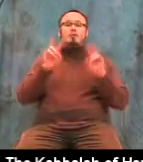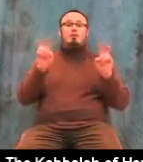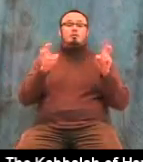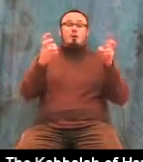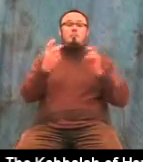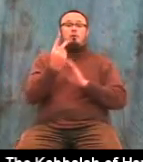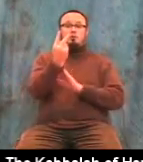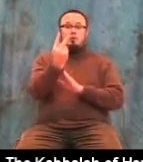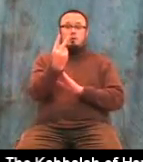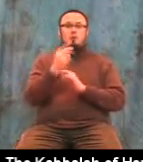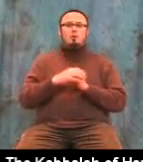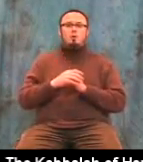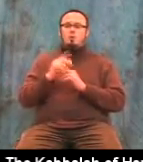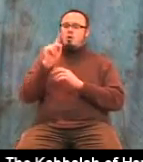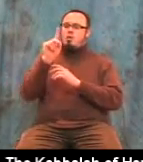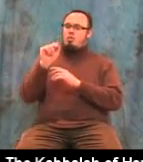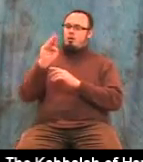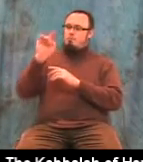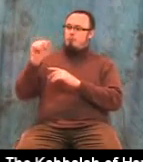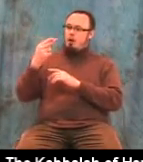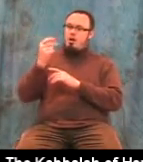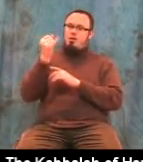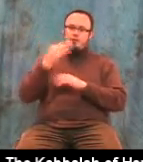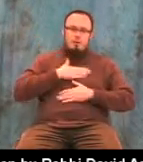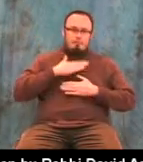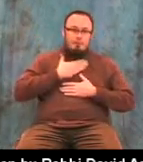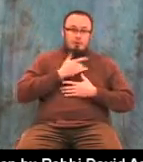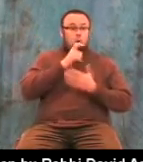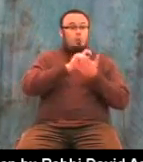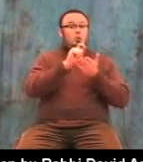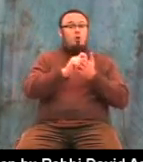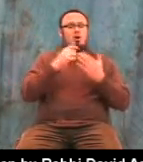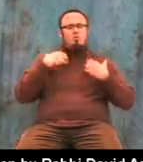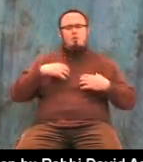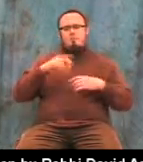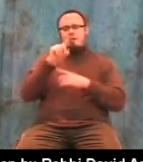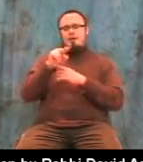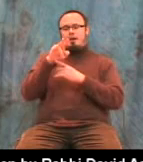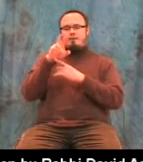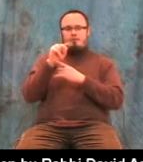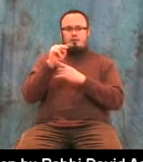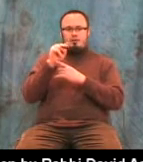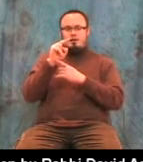Topic 2. The Kabbalah of Happiness, written by Rabbi David Aaron.